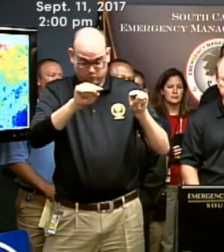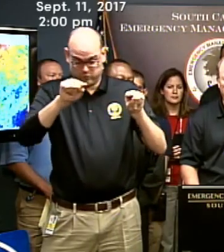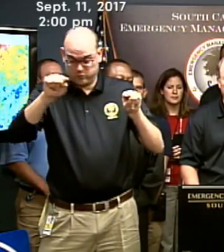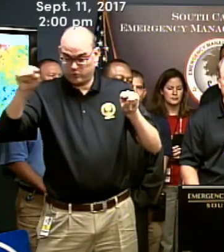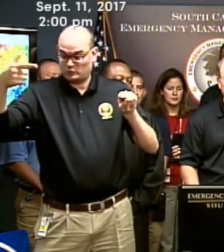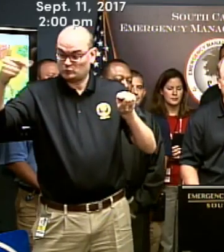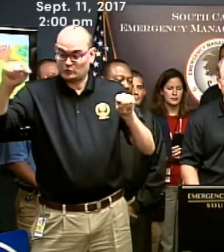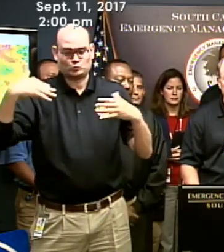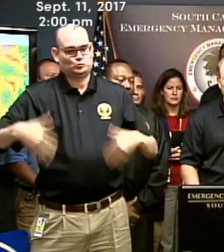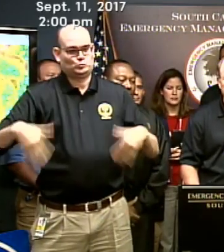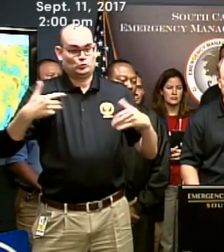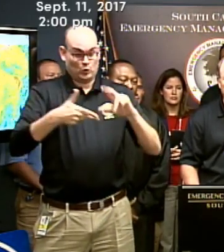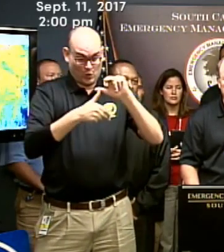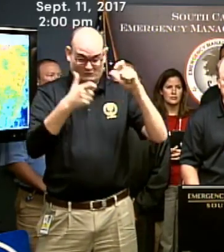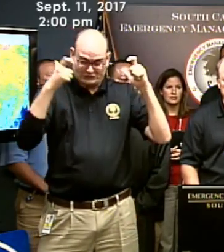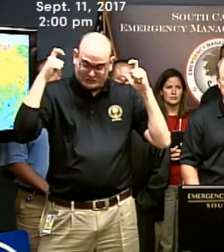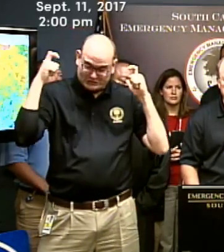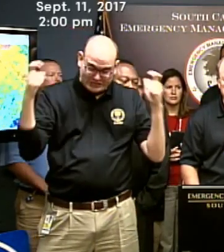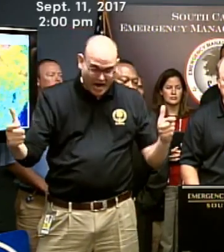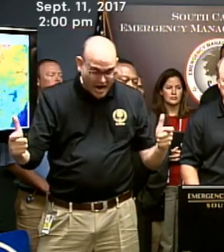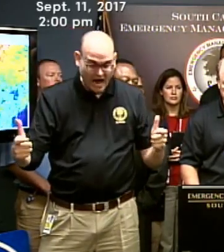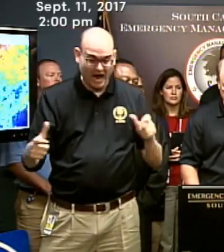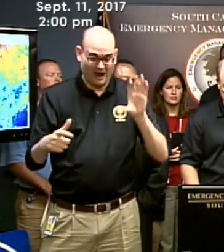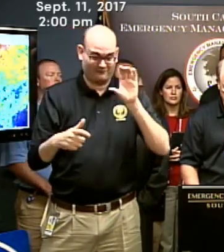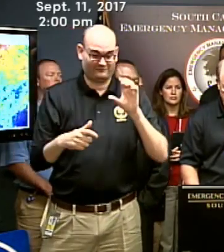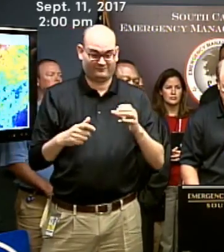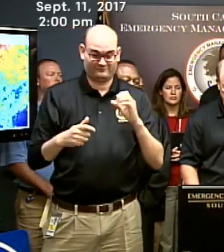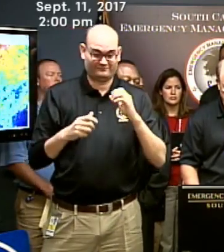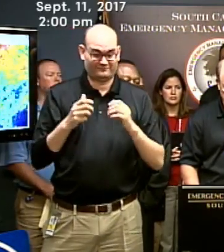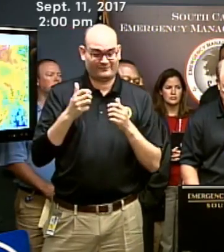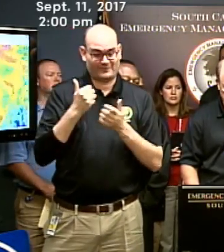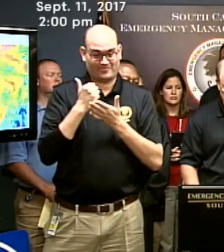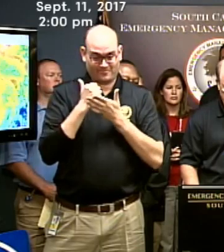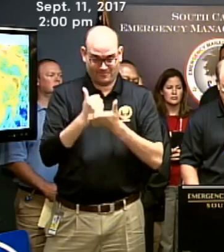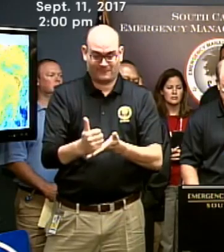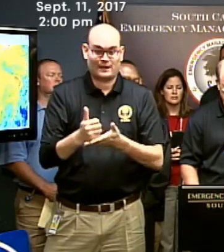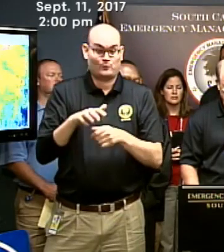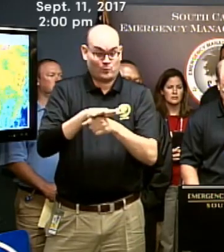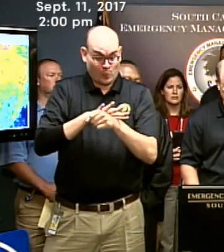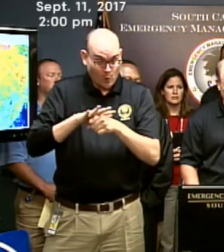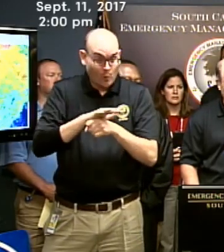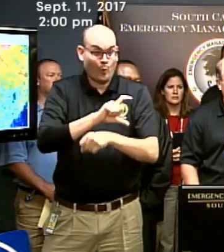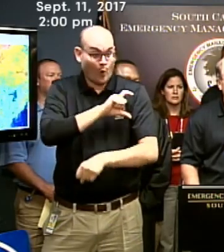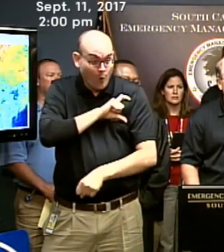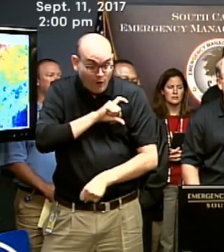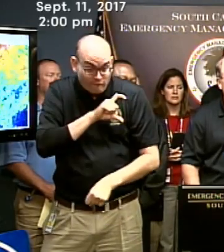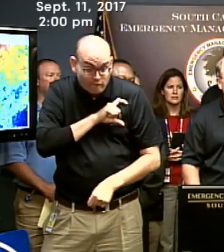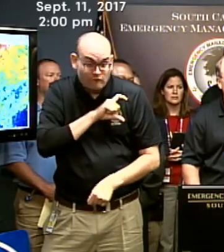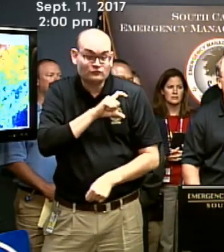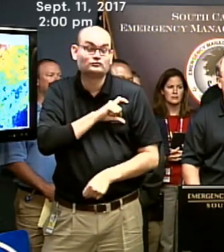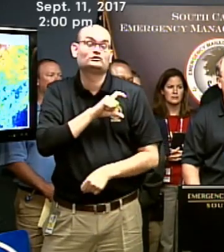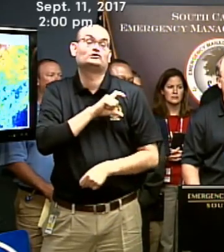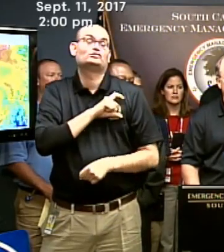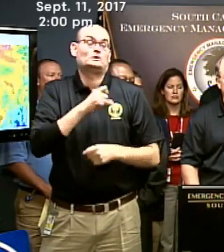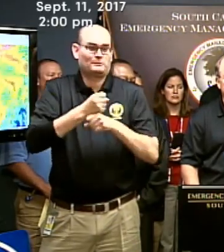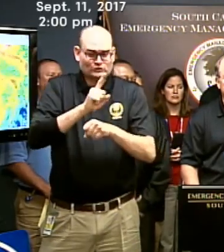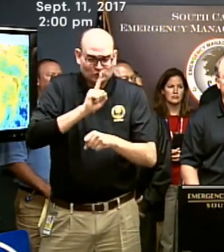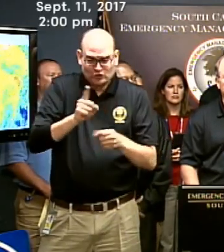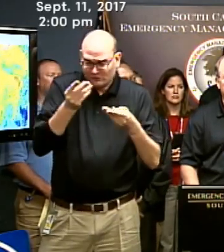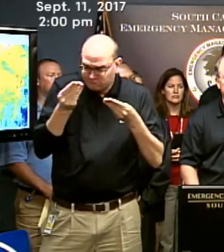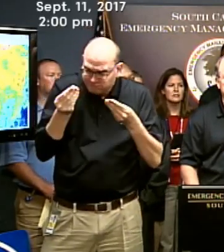actively support local authorities with resources as they need them. Our most likely